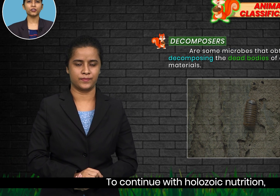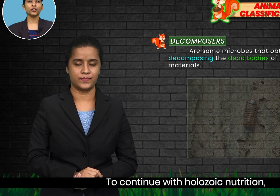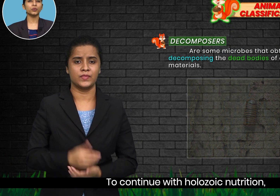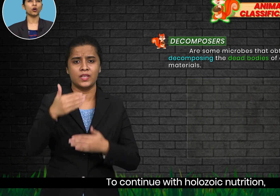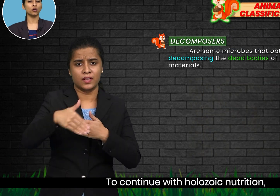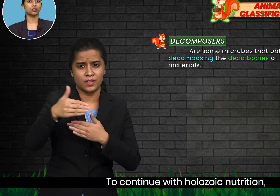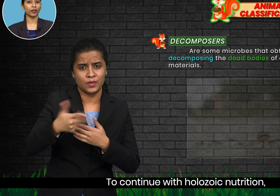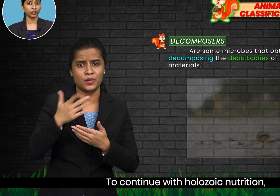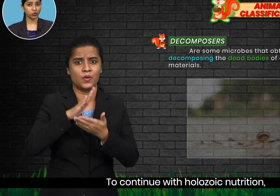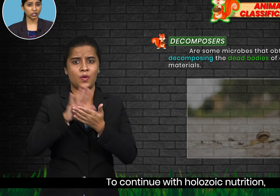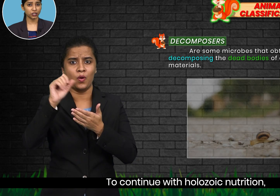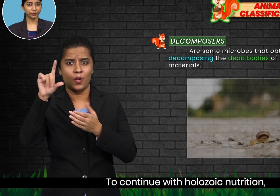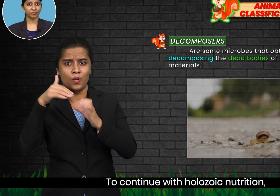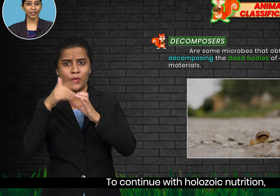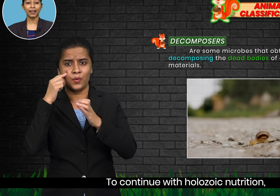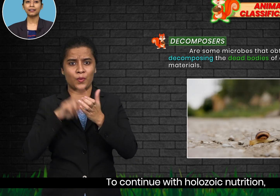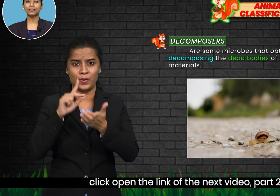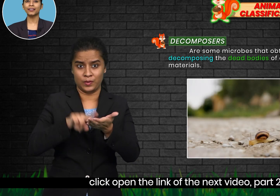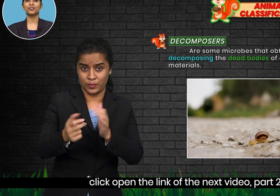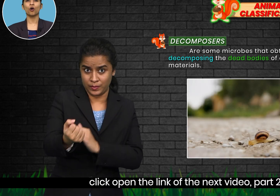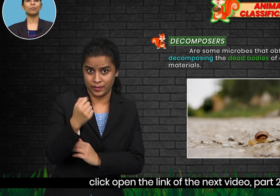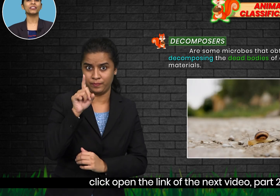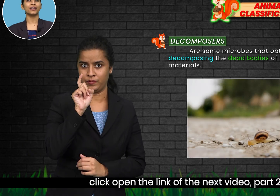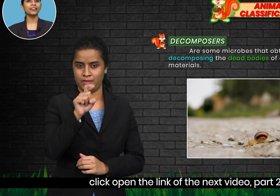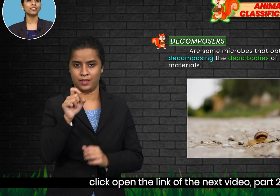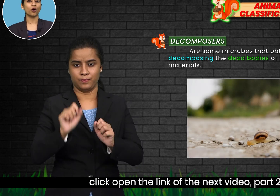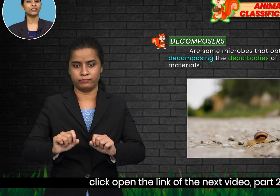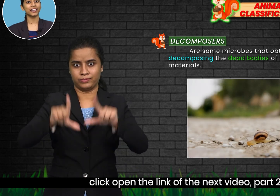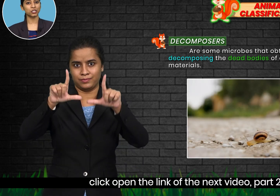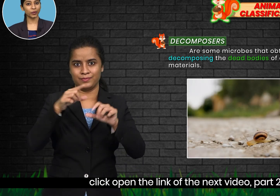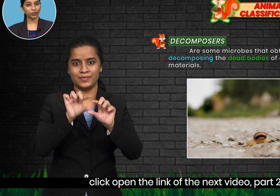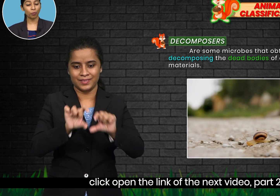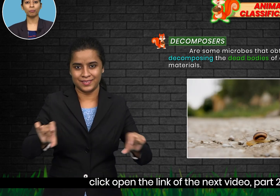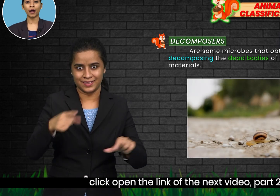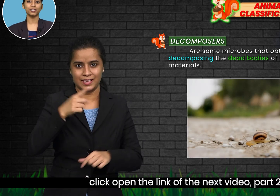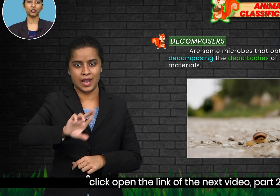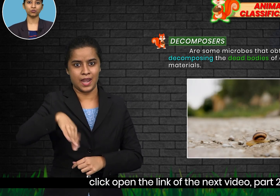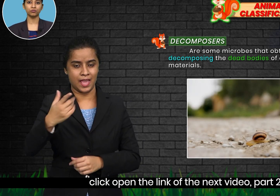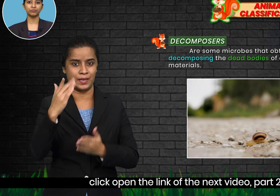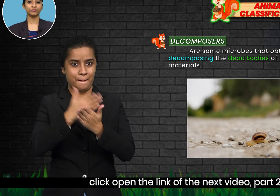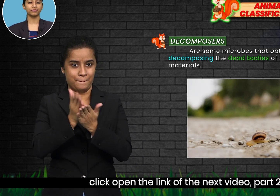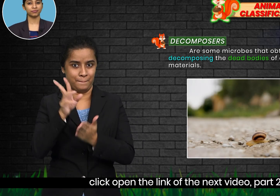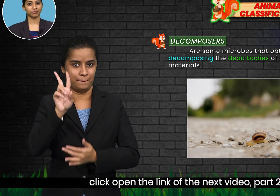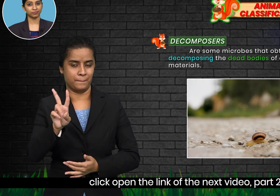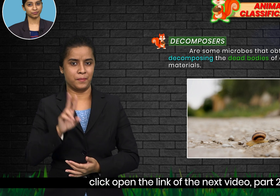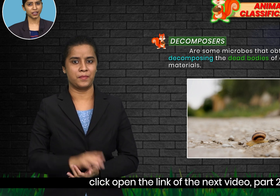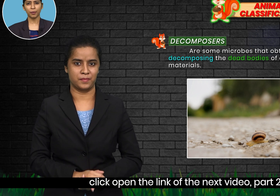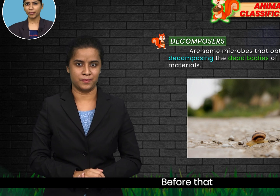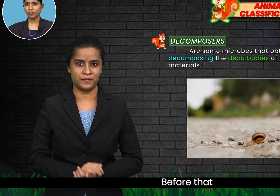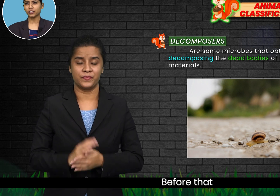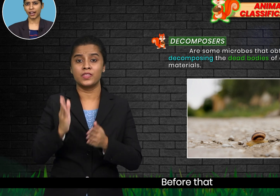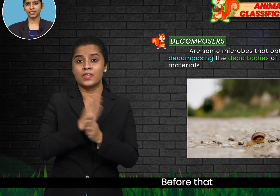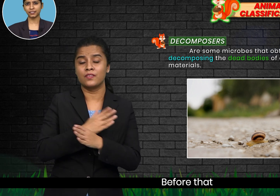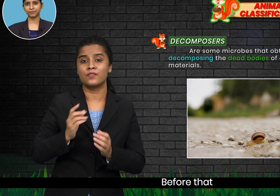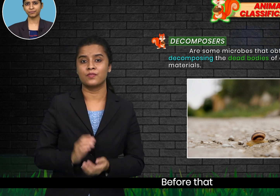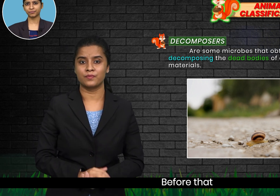To continue with Holozoic nutrition, open the link of the next video, part 2.